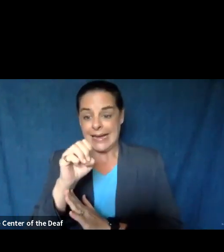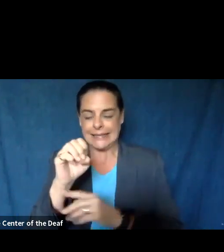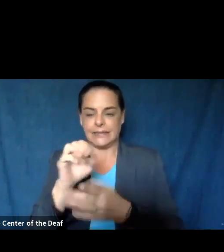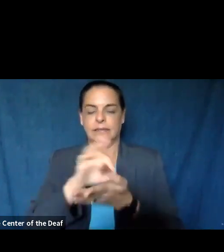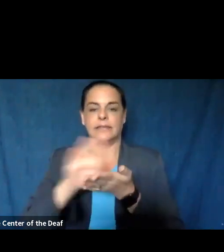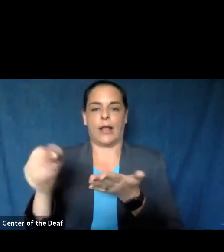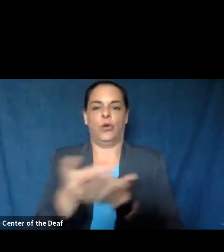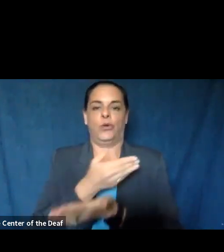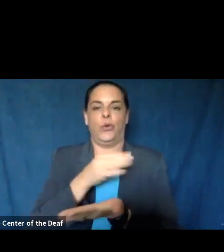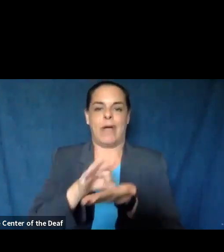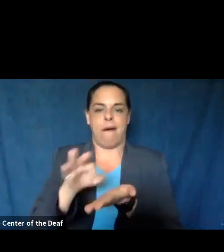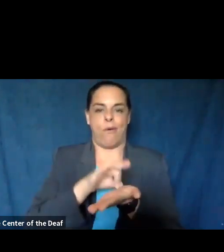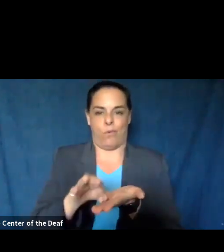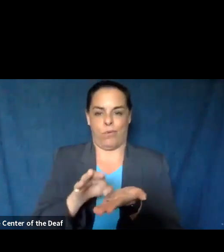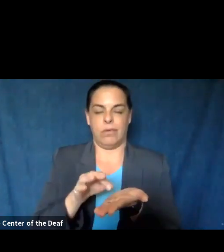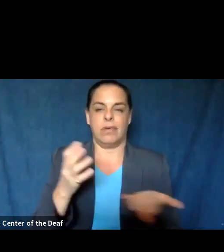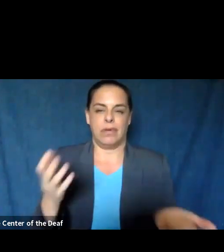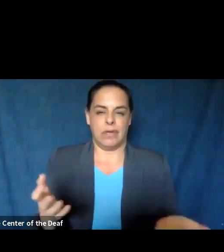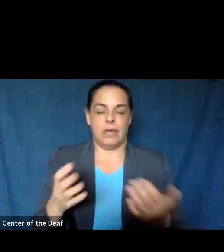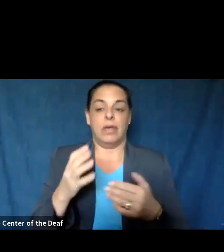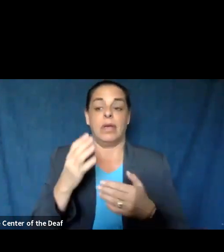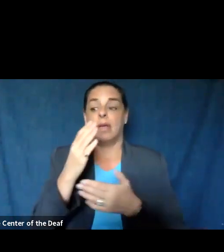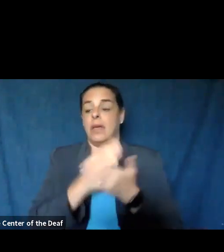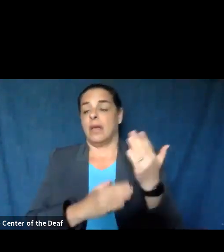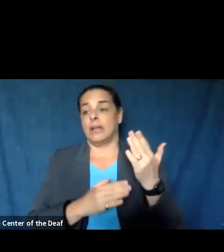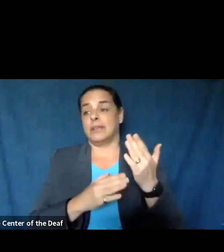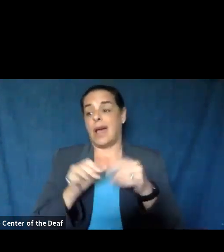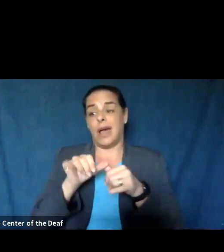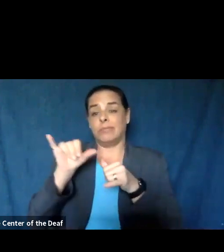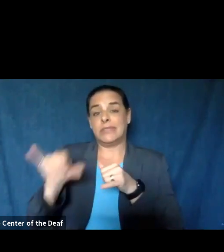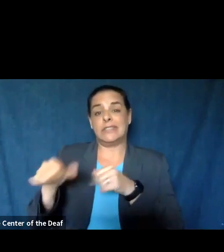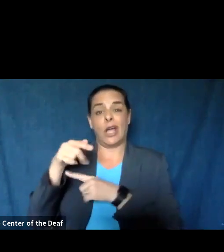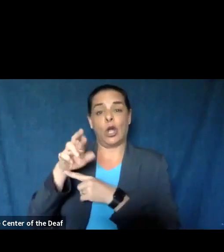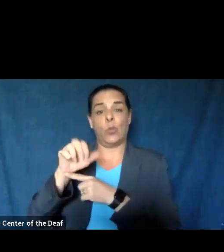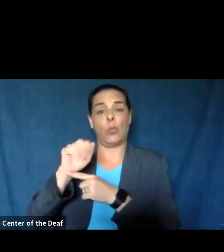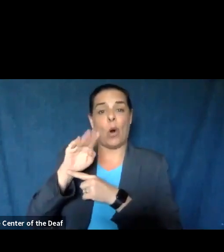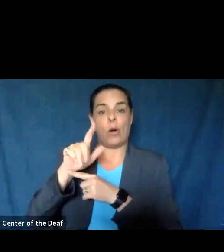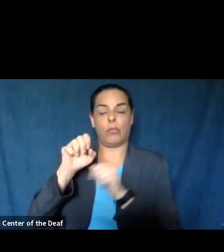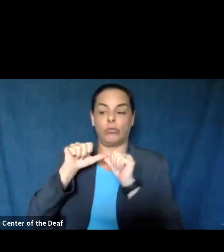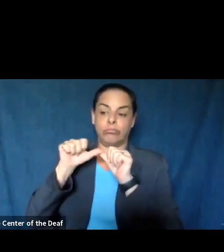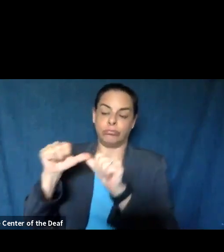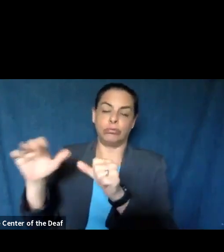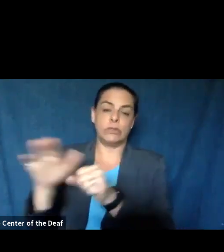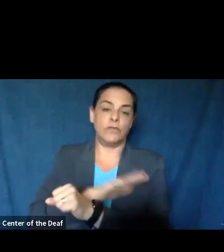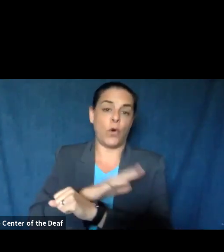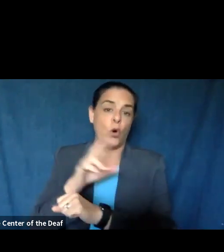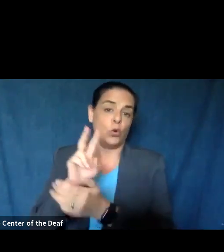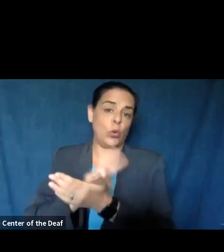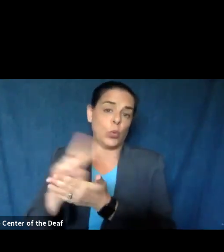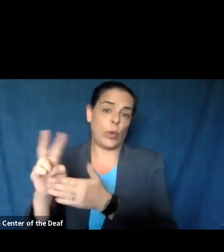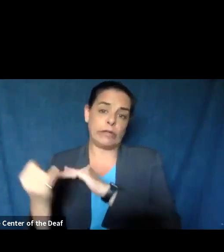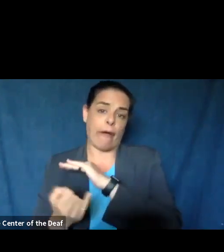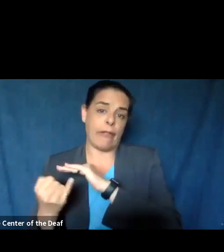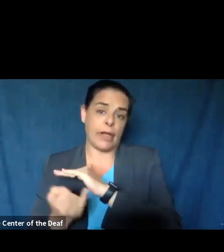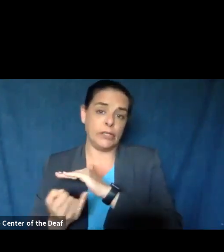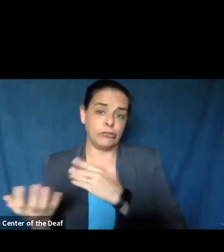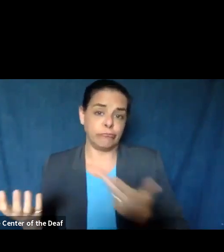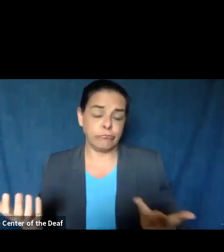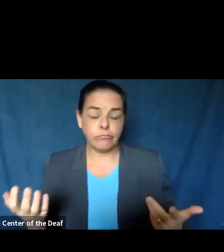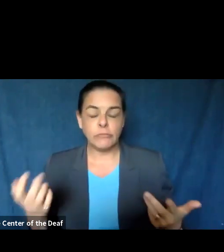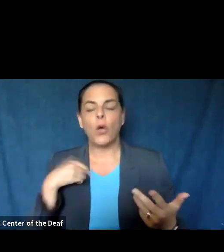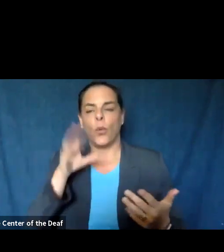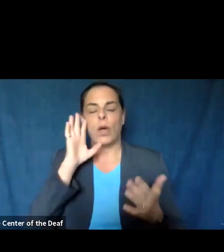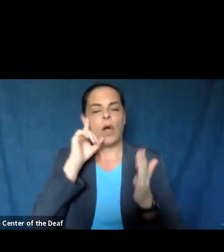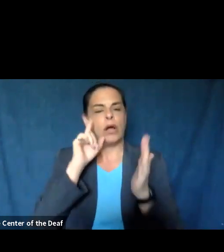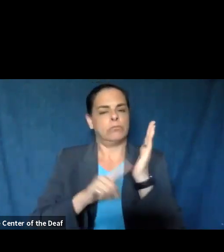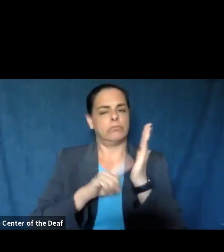a new case. And then some stay through their entire isolation period. So we'll look into that. I think it's